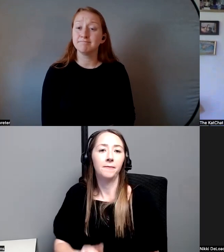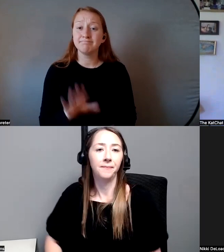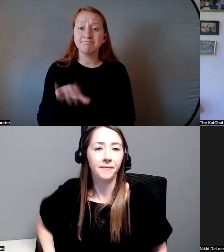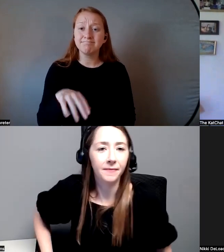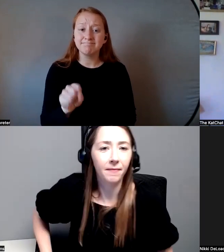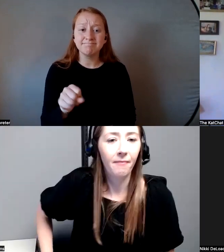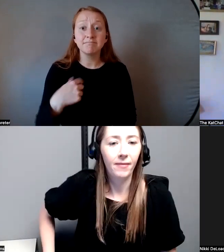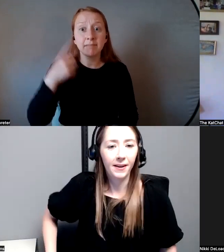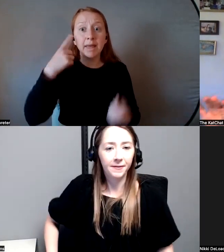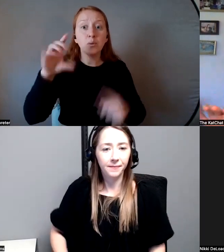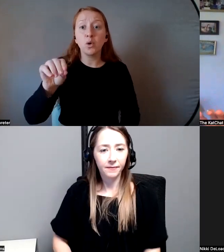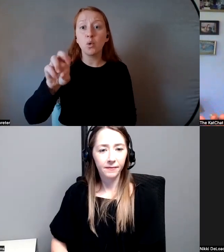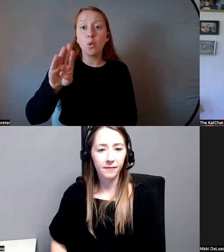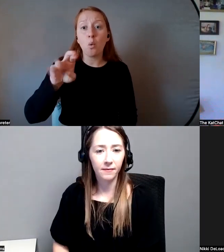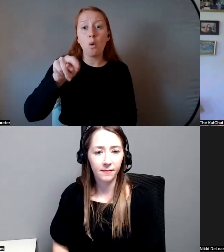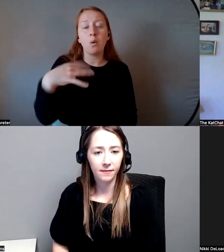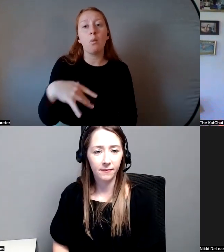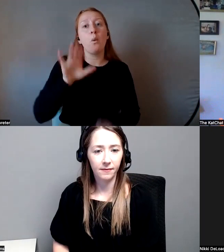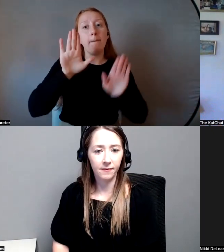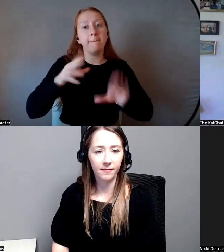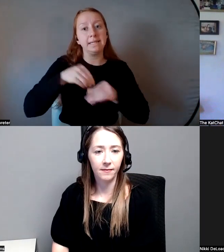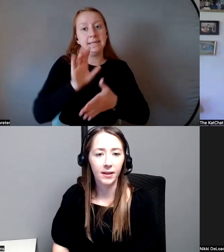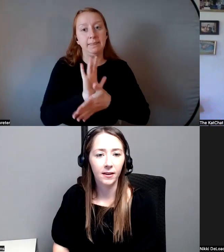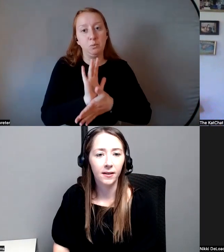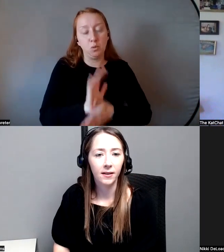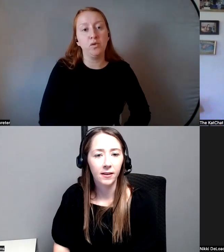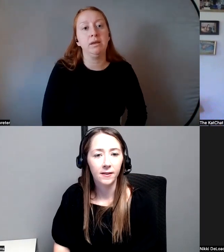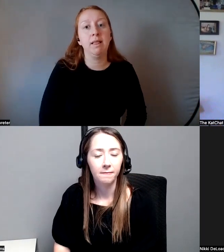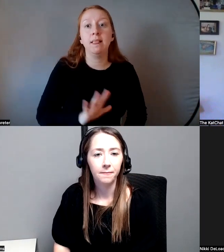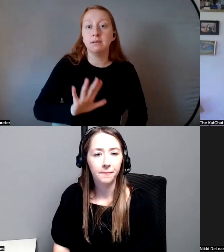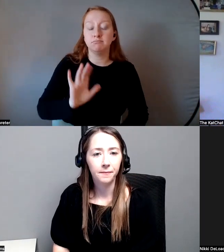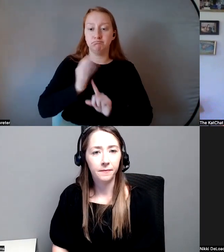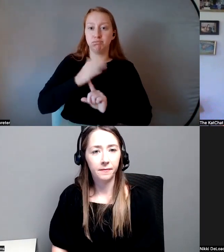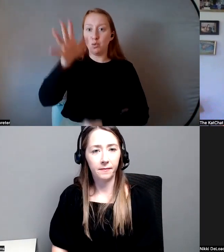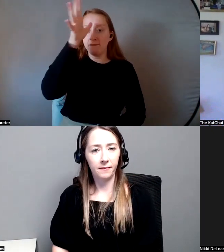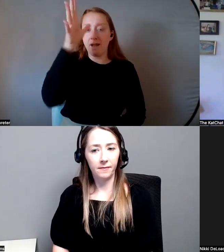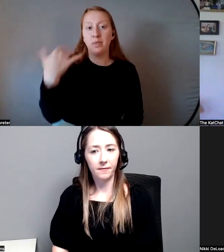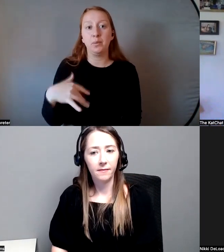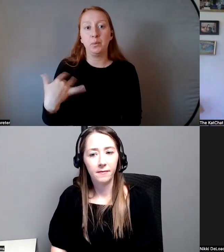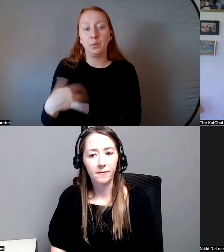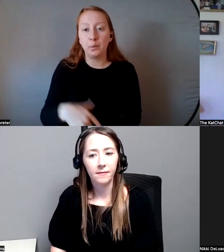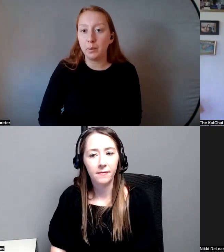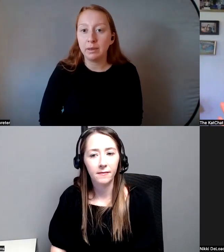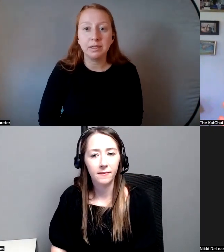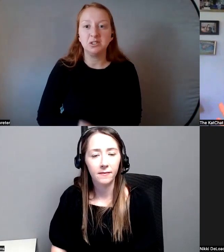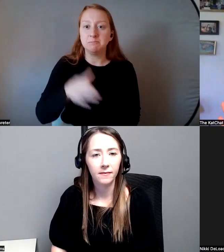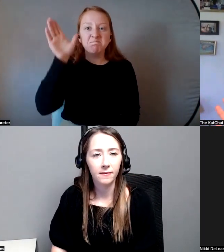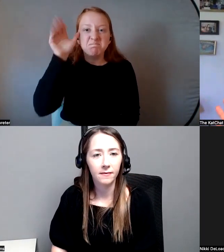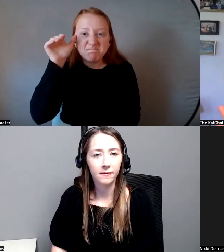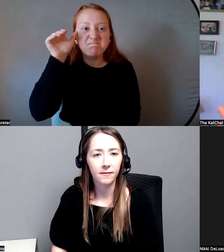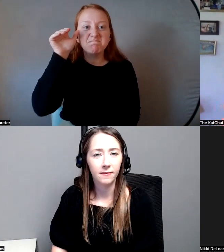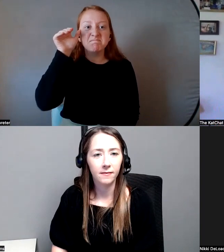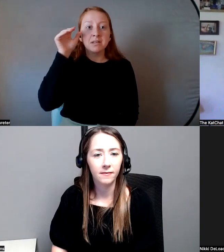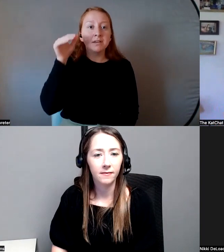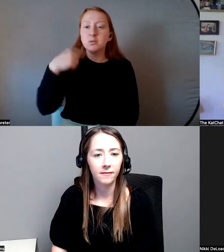you. Corbin did an amazing job as your father in that movie. So stubborn, so no, I'm not